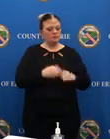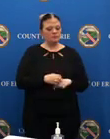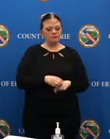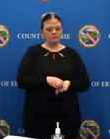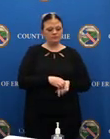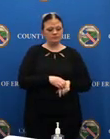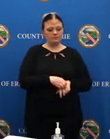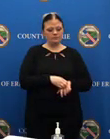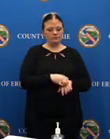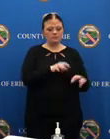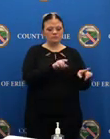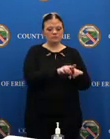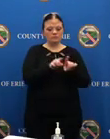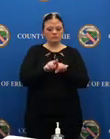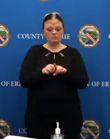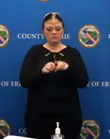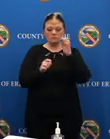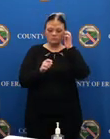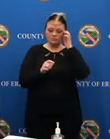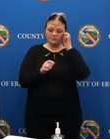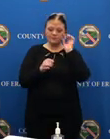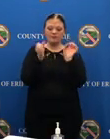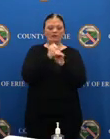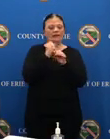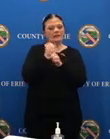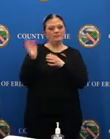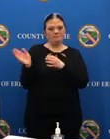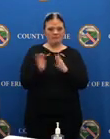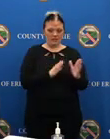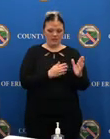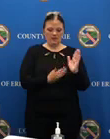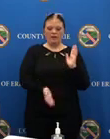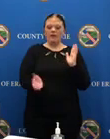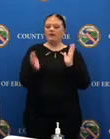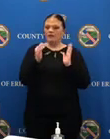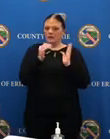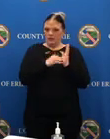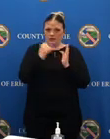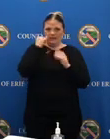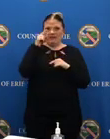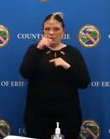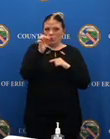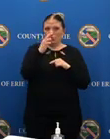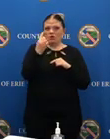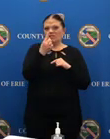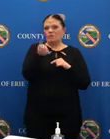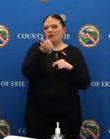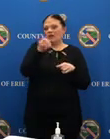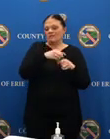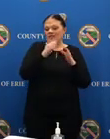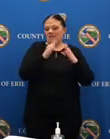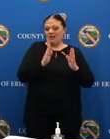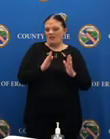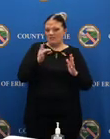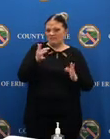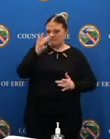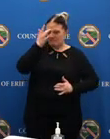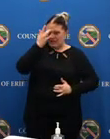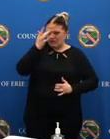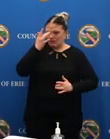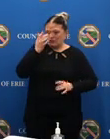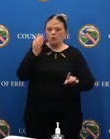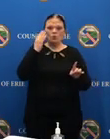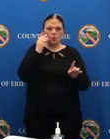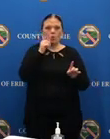then also you want to make a plan that if you or somebody else in your household is sick, you know who